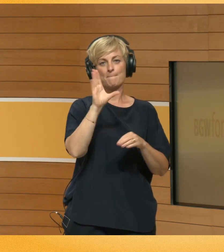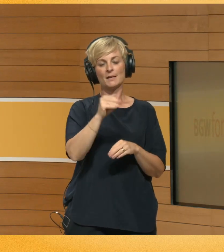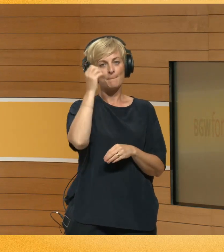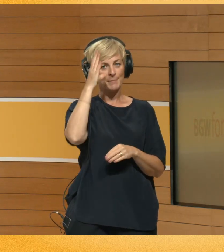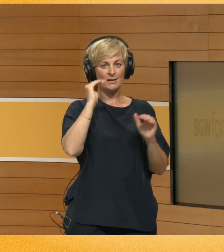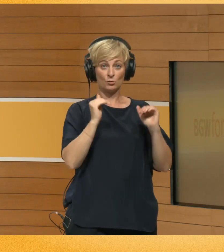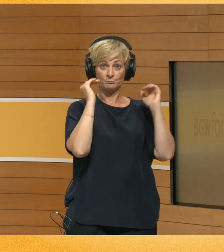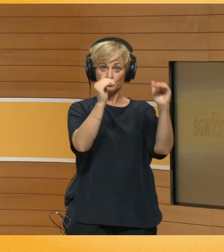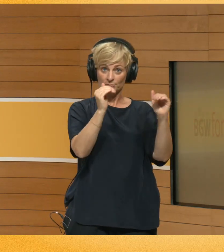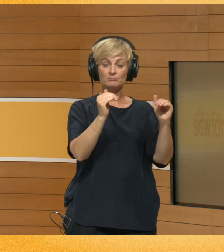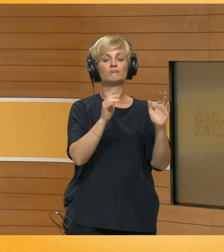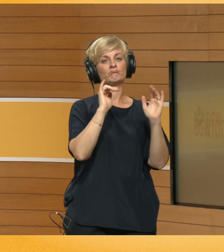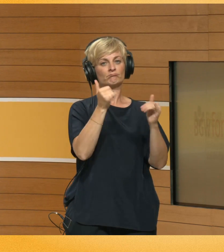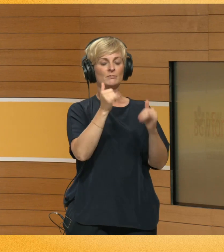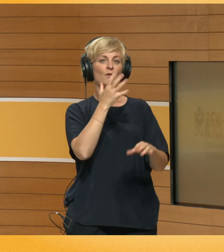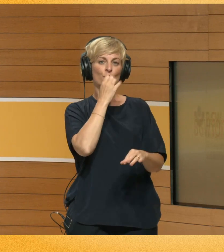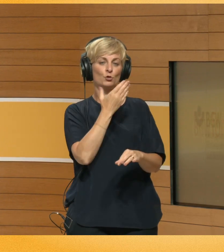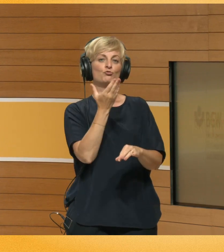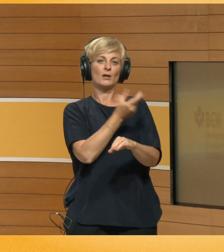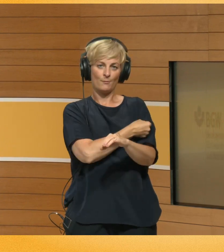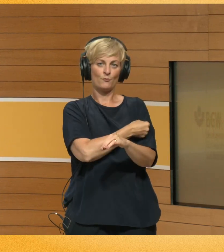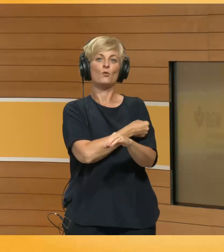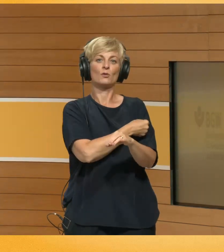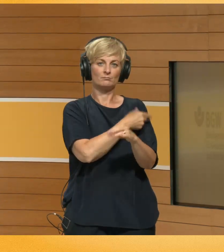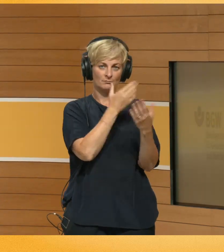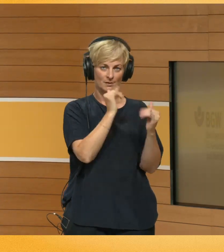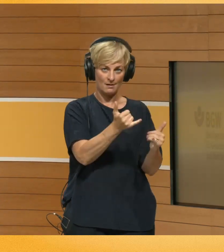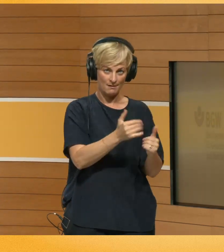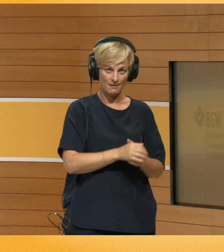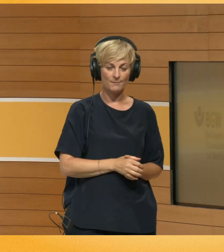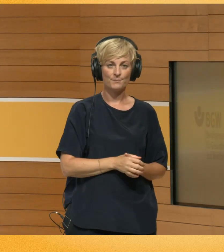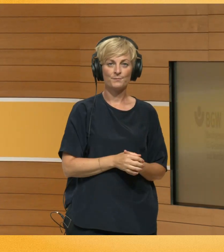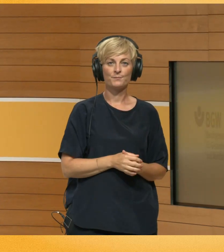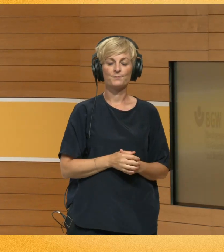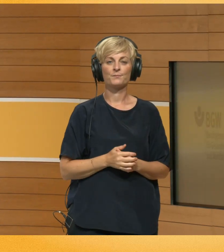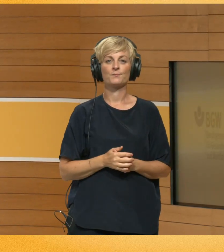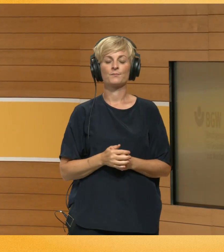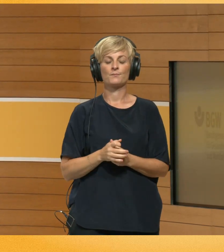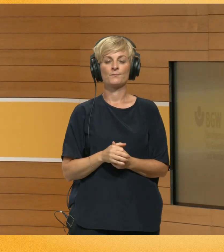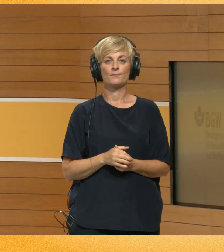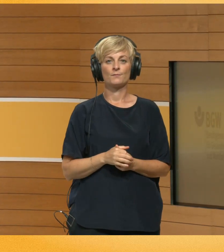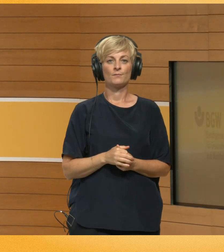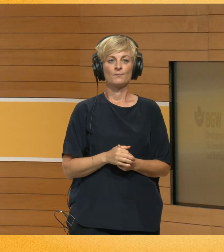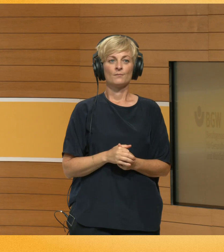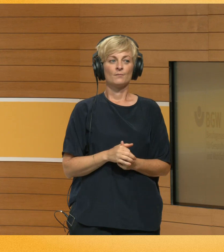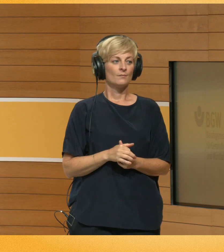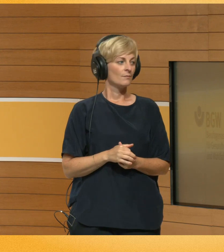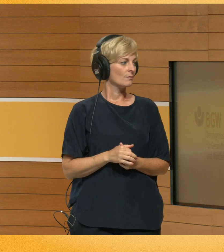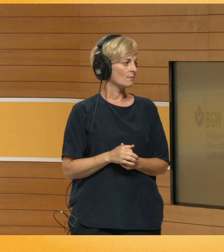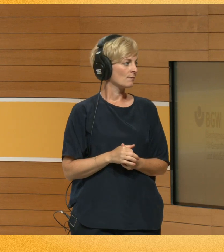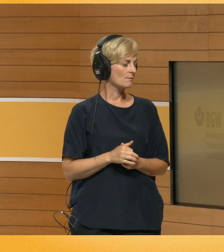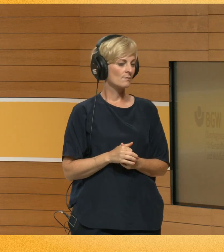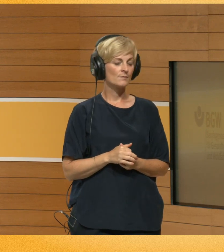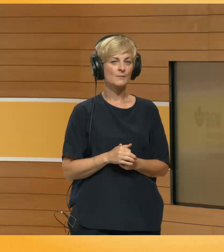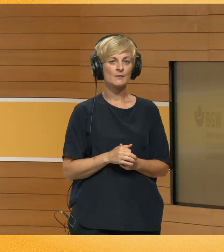vaccination because they recorded a higher scores. And this reflected the previous slides I showed on sub-Saharan